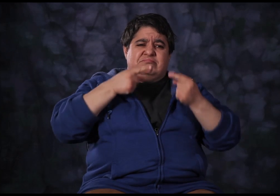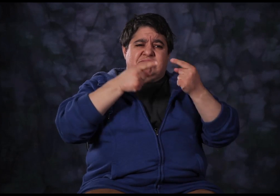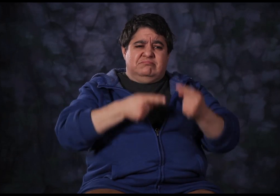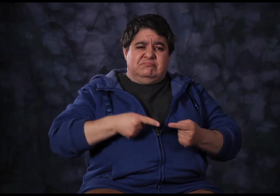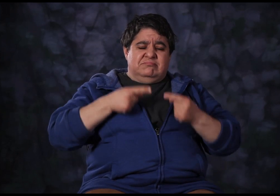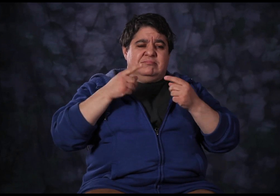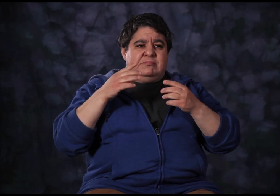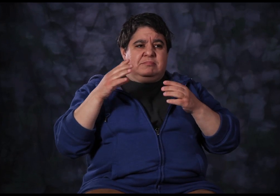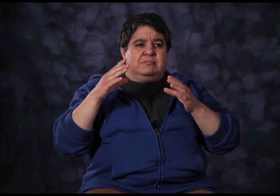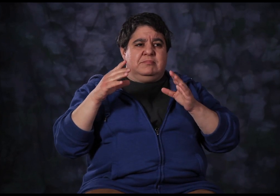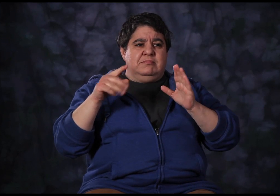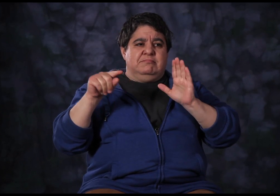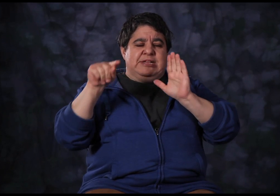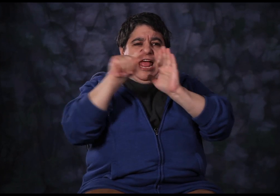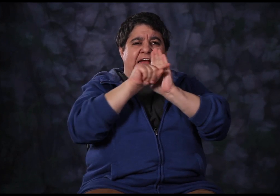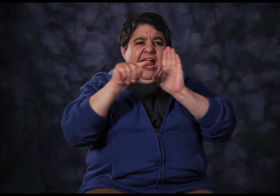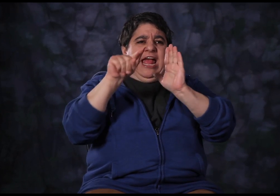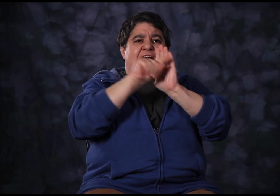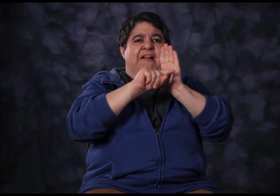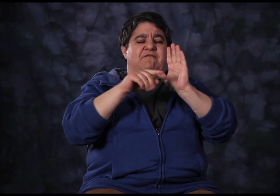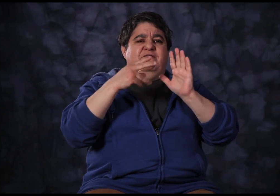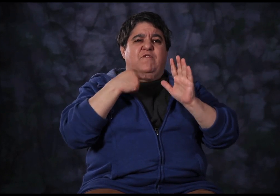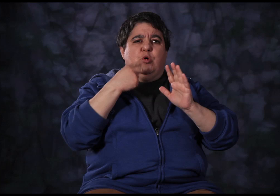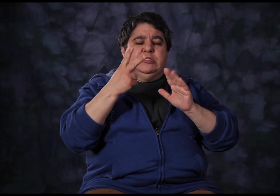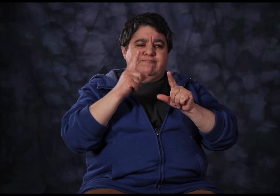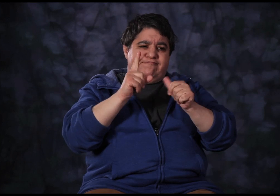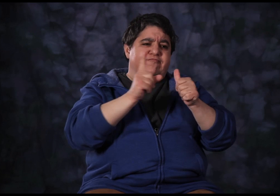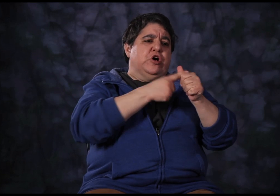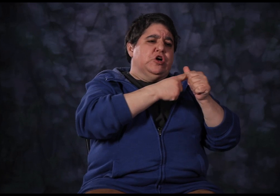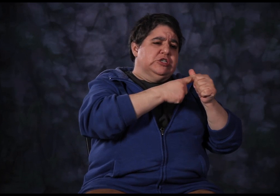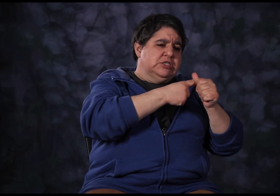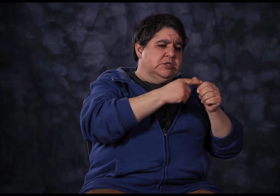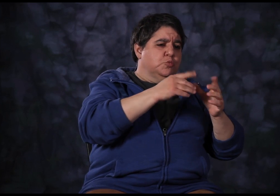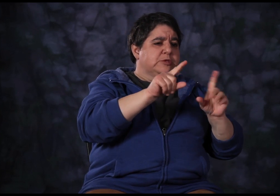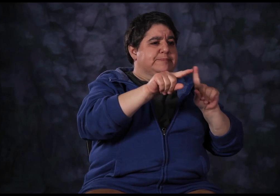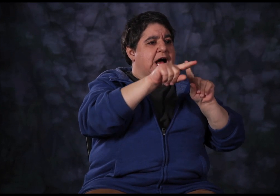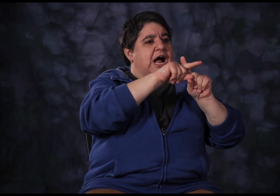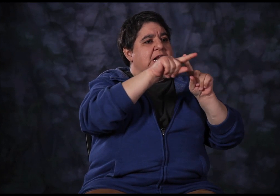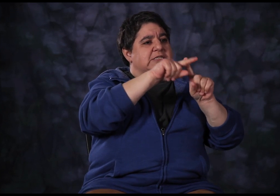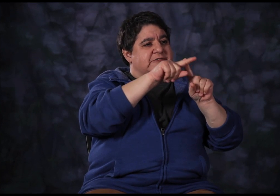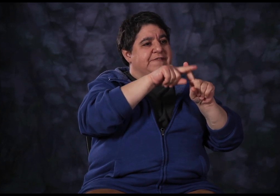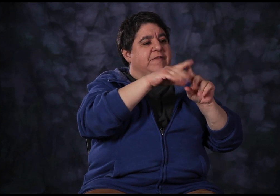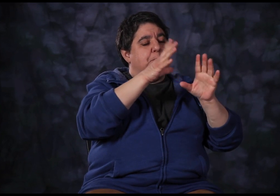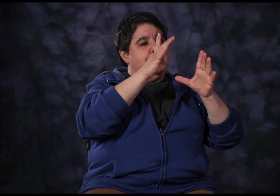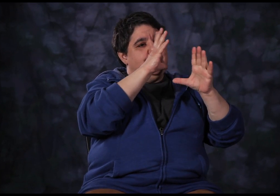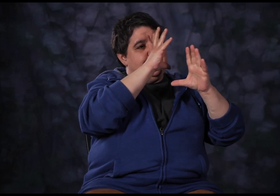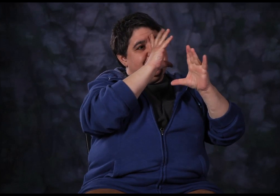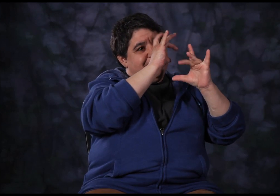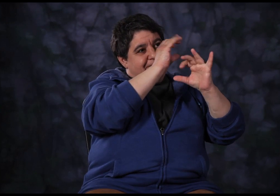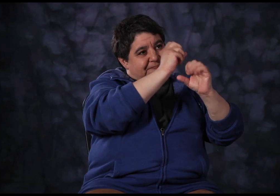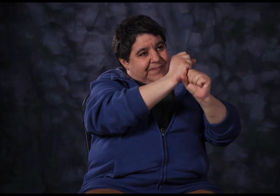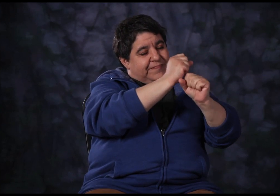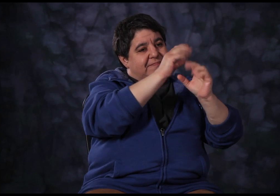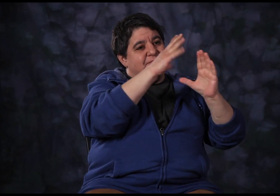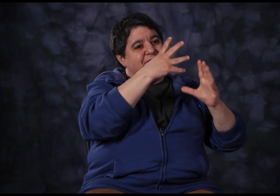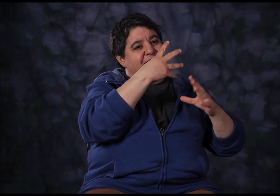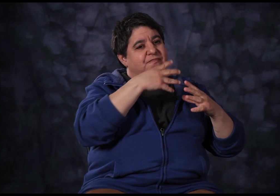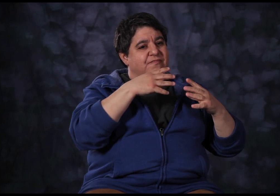Later, these voices became a lot more negative. Initially, they started delivering a more positive message, and I felt that they were keeping me